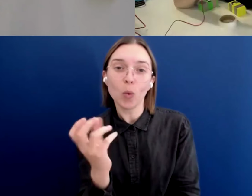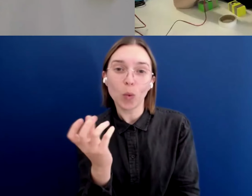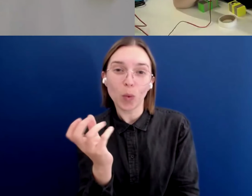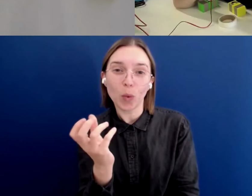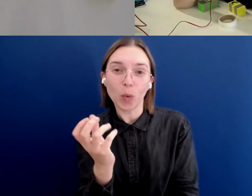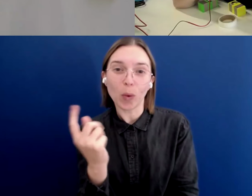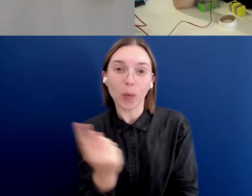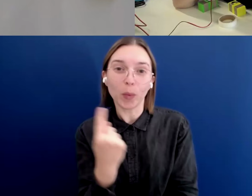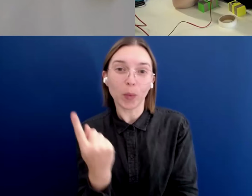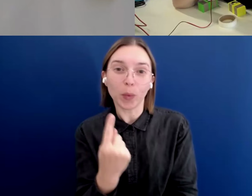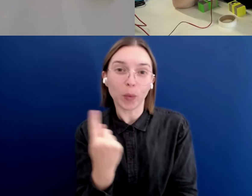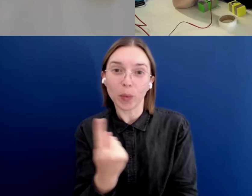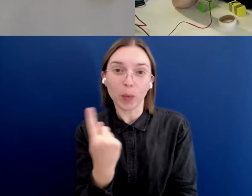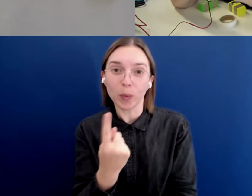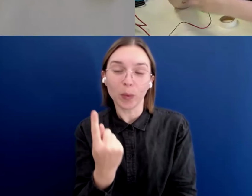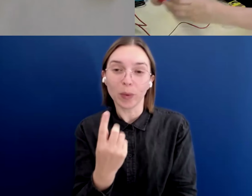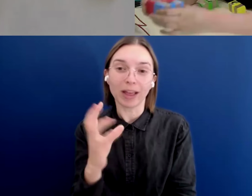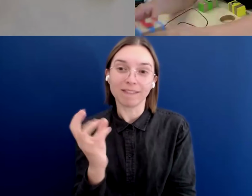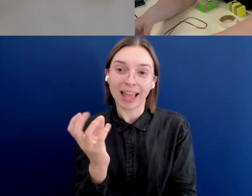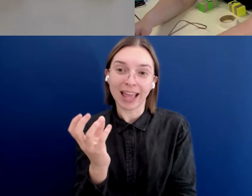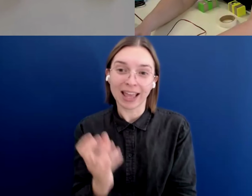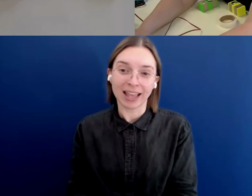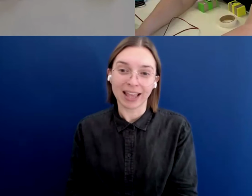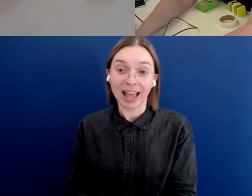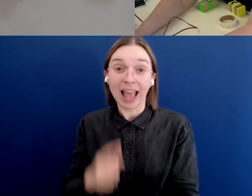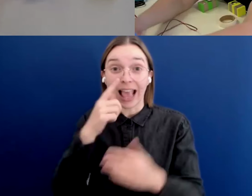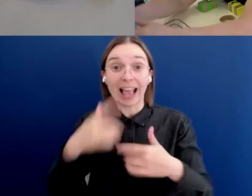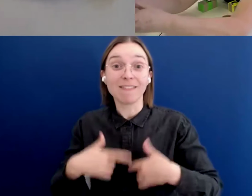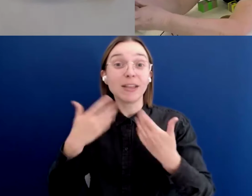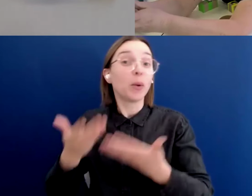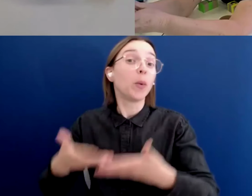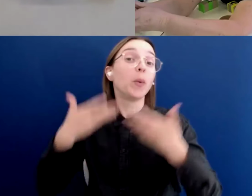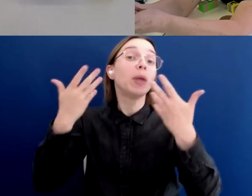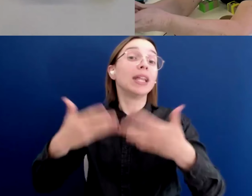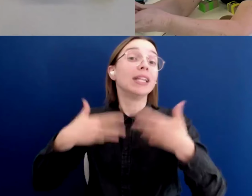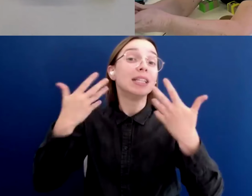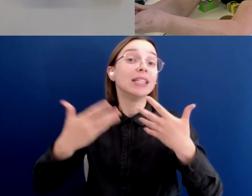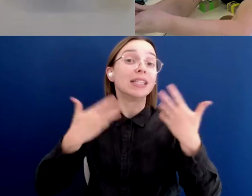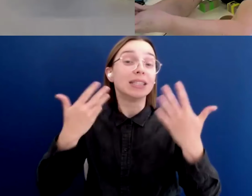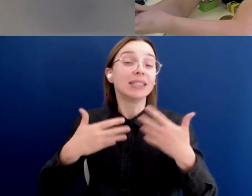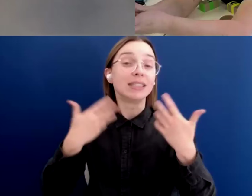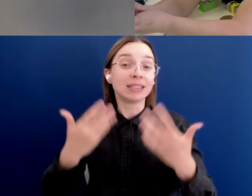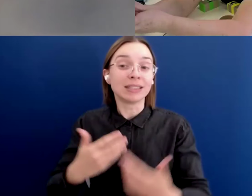Again, you can hear and you can feel the wind coming off as well.